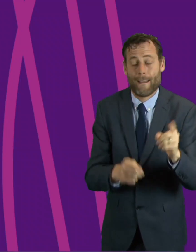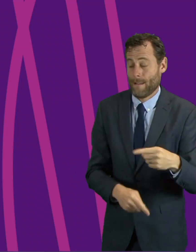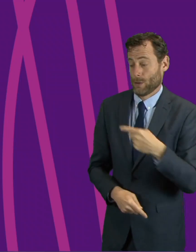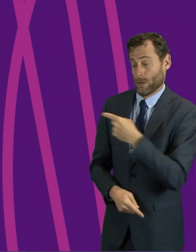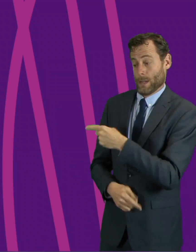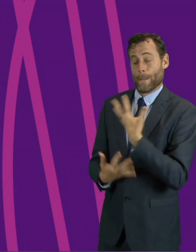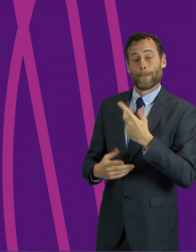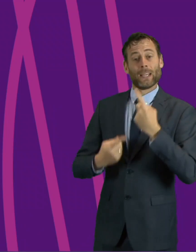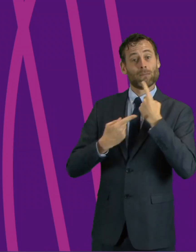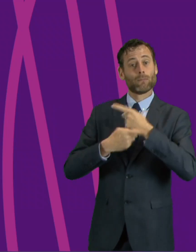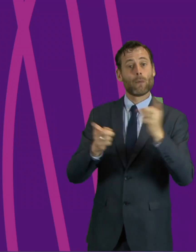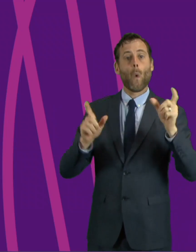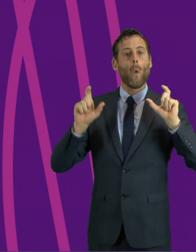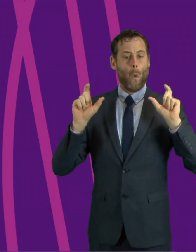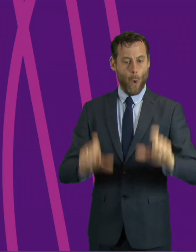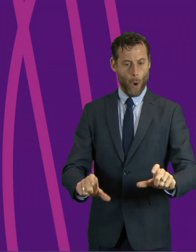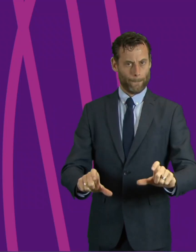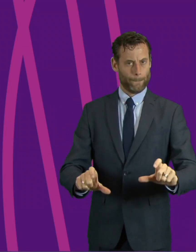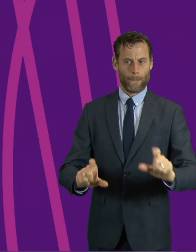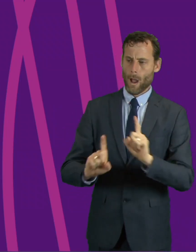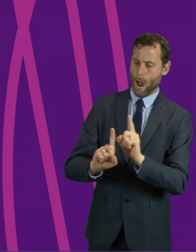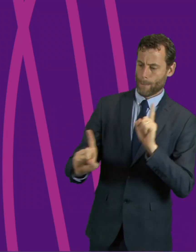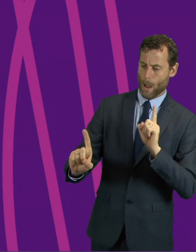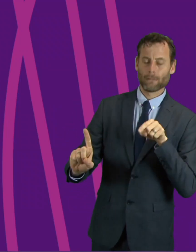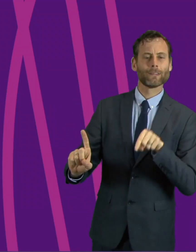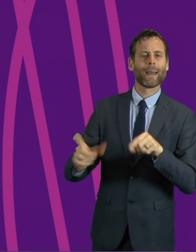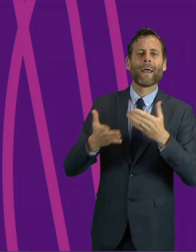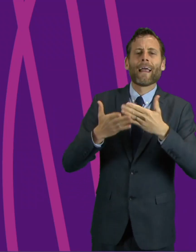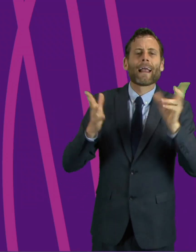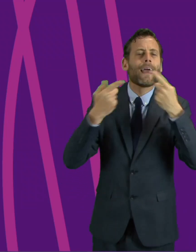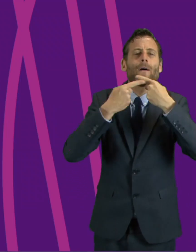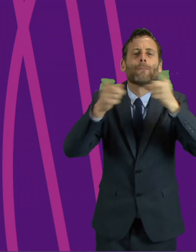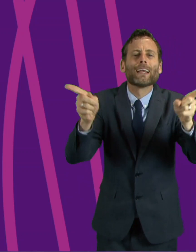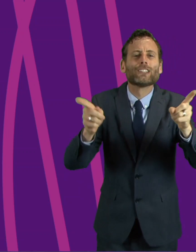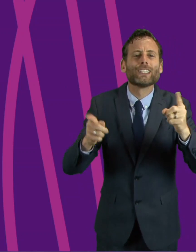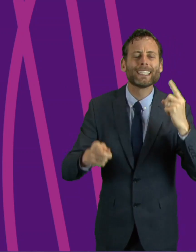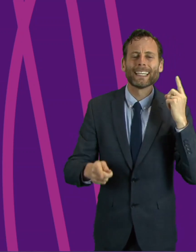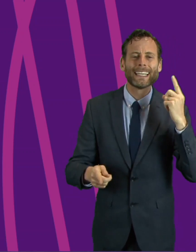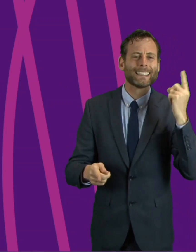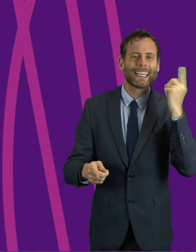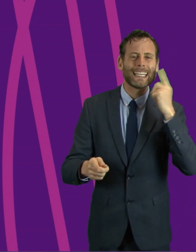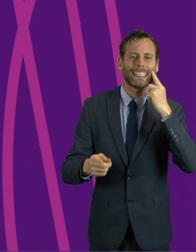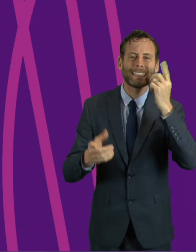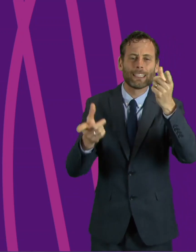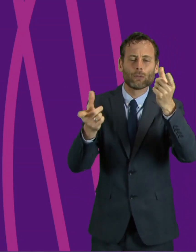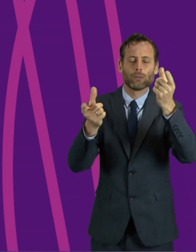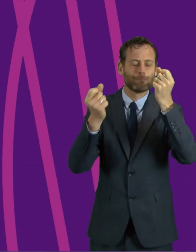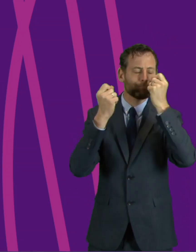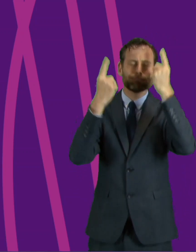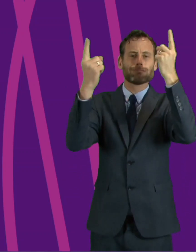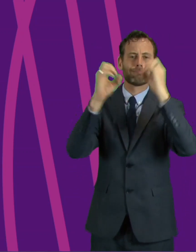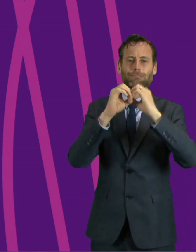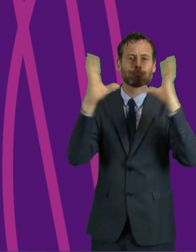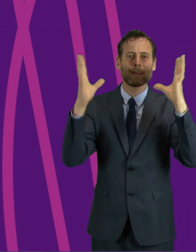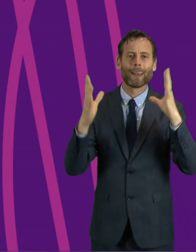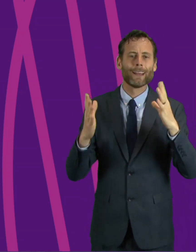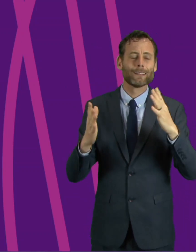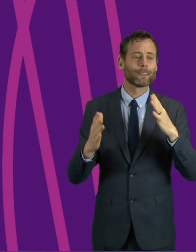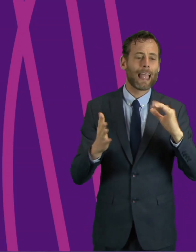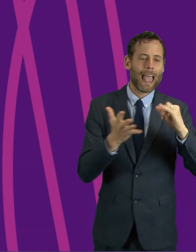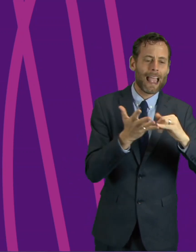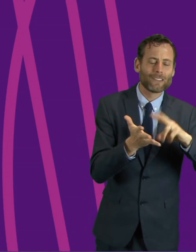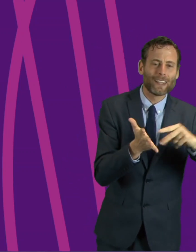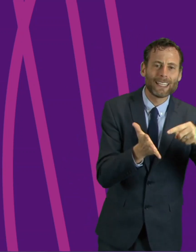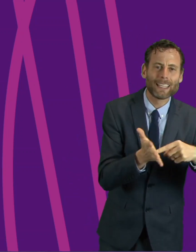delivered simply and with absolute consistency. It hasn't mattered if you're watching STV or the UK-wide 10 o'clock BBC News, whether you